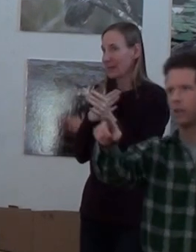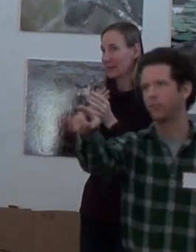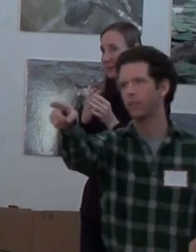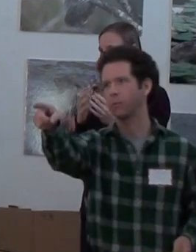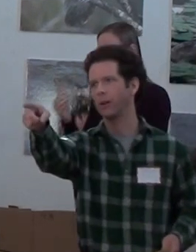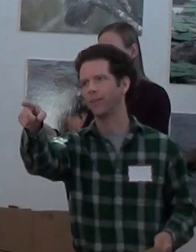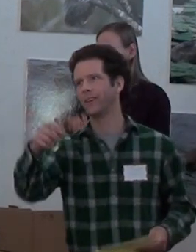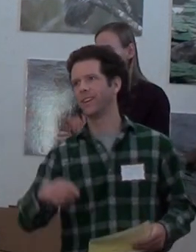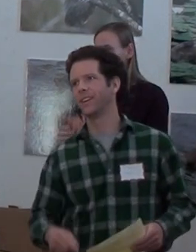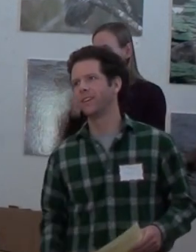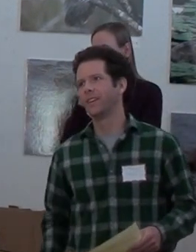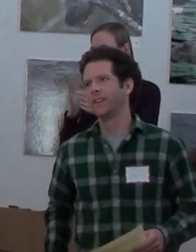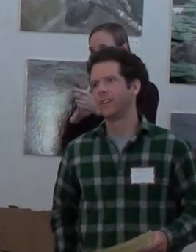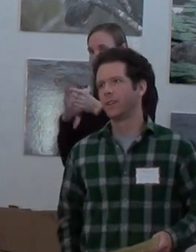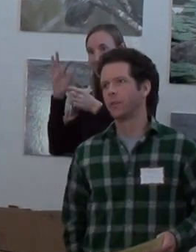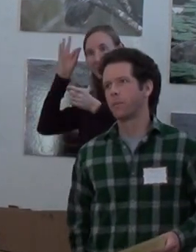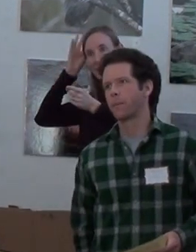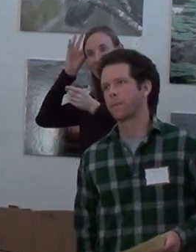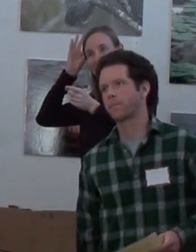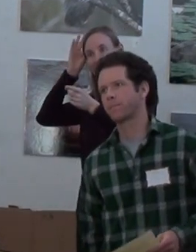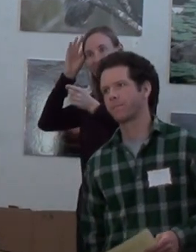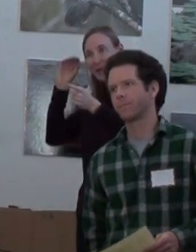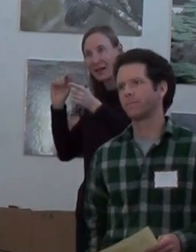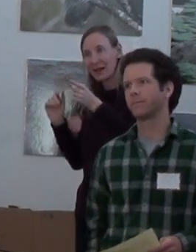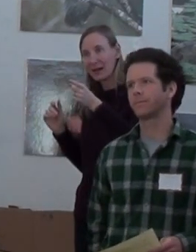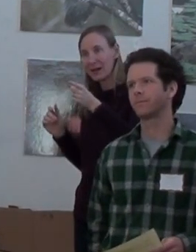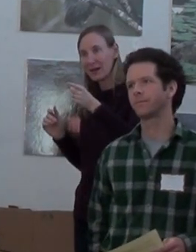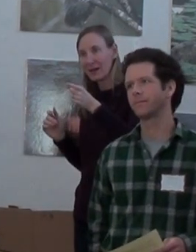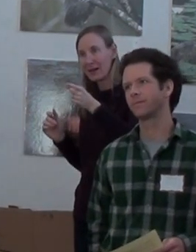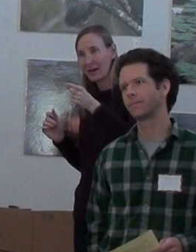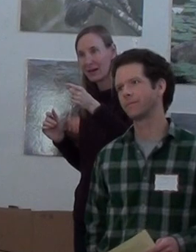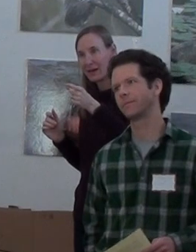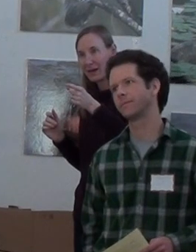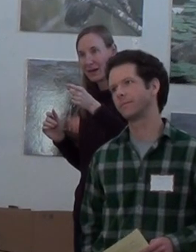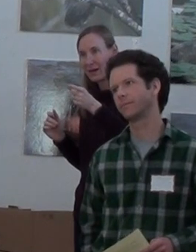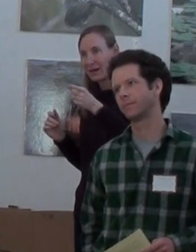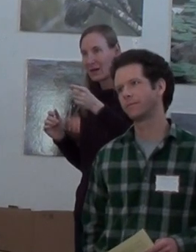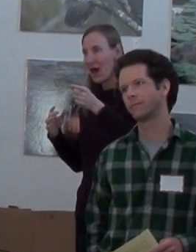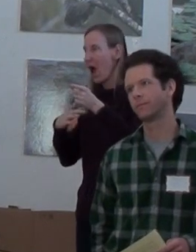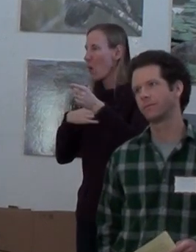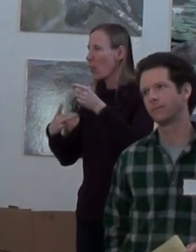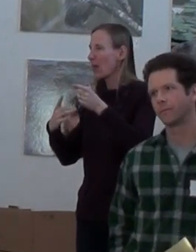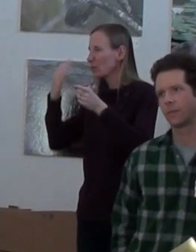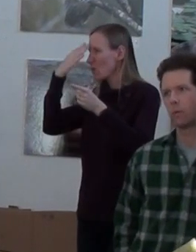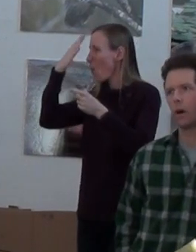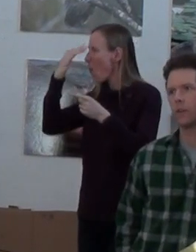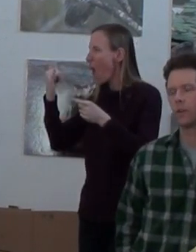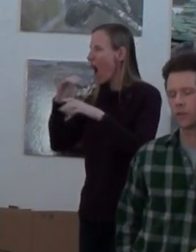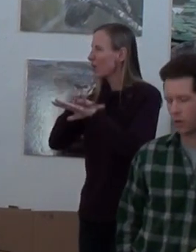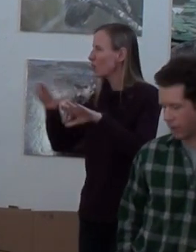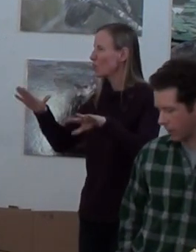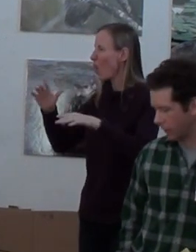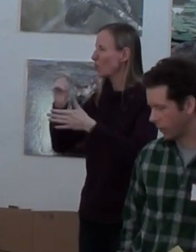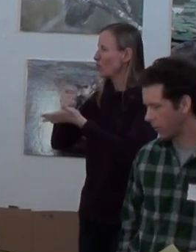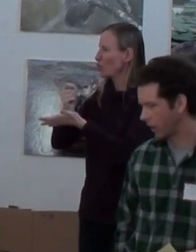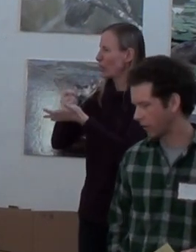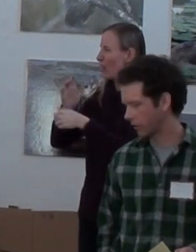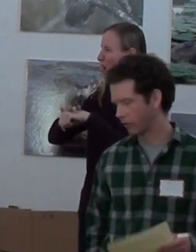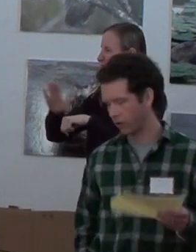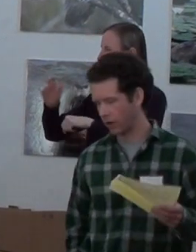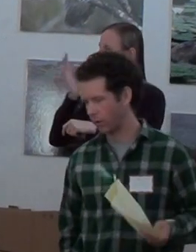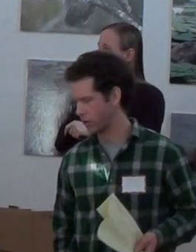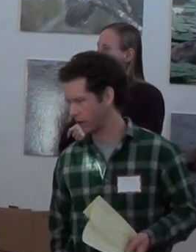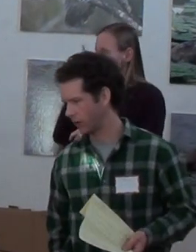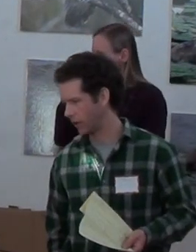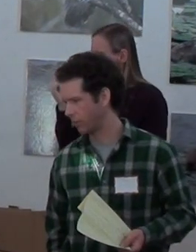by all means, help out. So I'm interested, would you like to share why you do not treat the bees? Why I do not treat? Okay, so